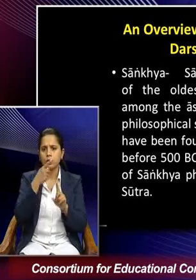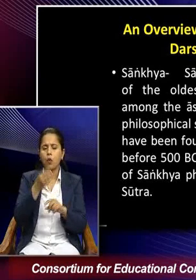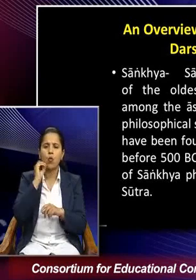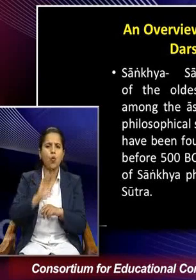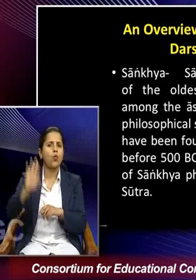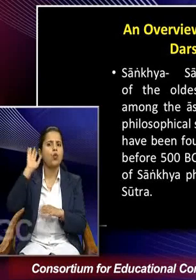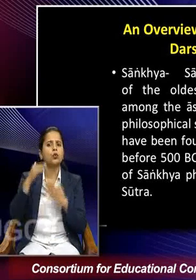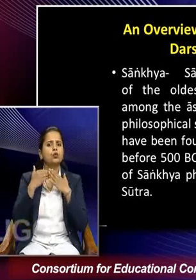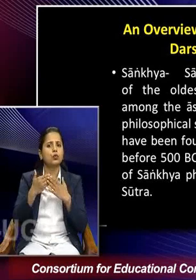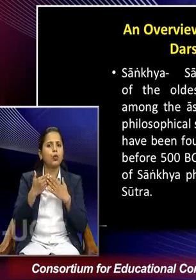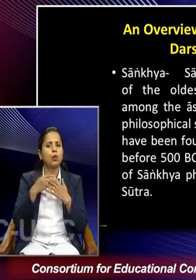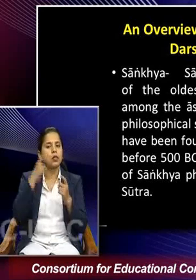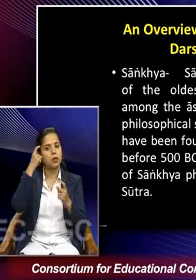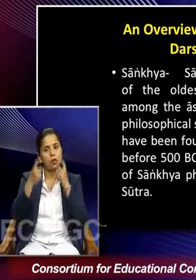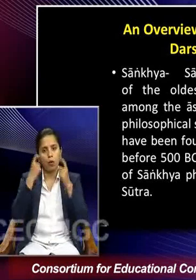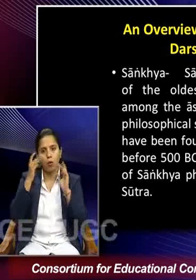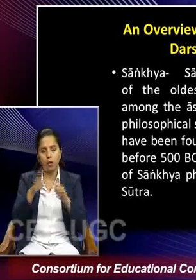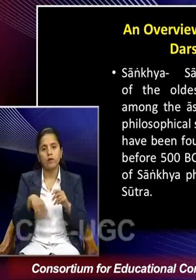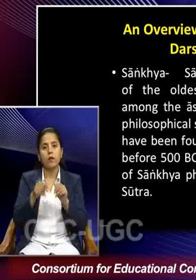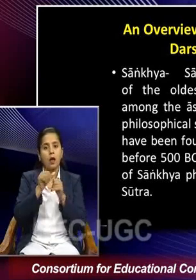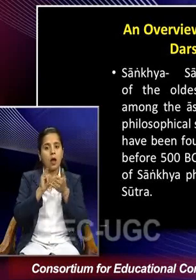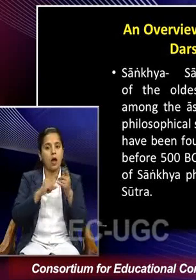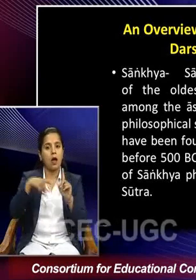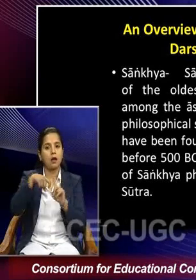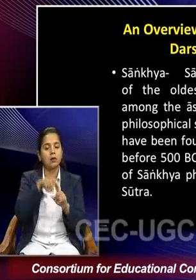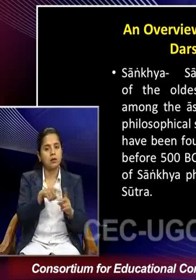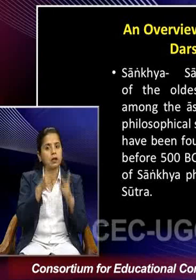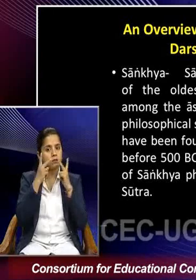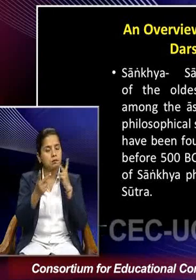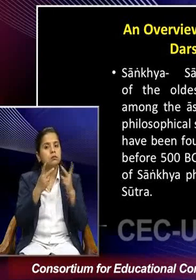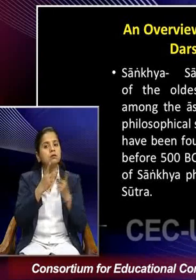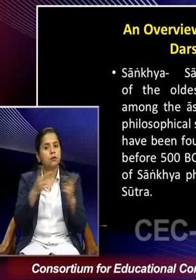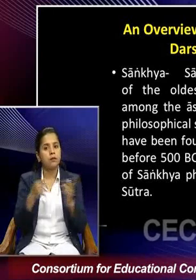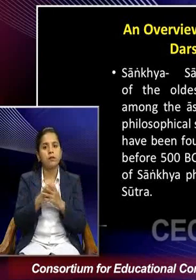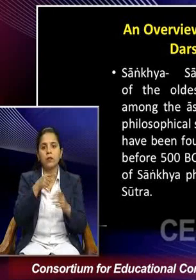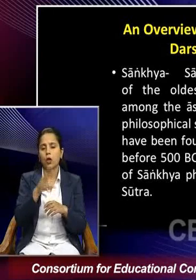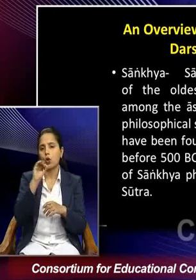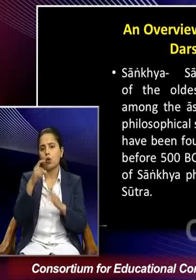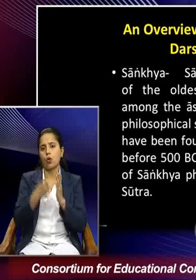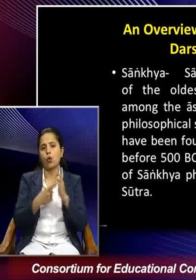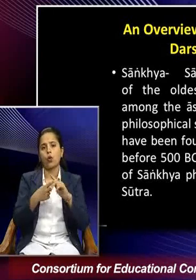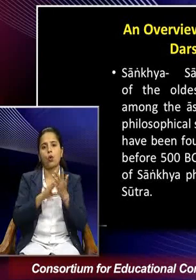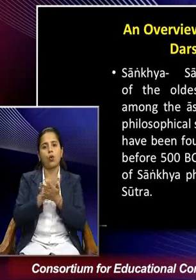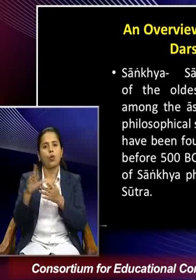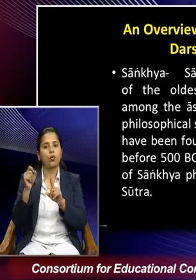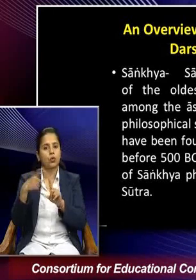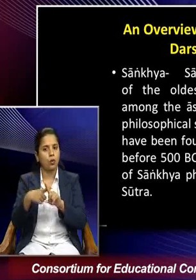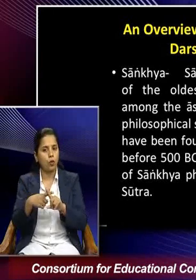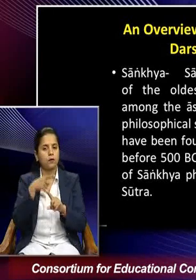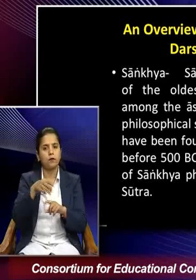oldest schools of thought among the Astic darshanas, which is the orthodox philosophical